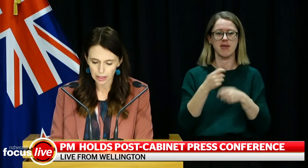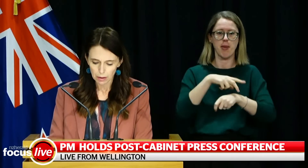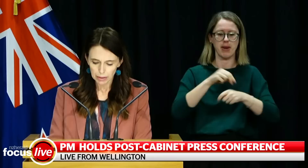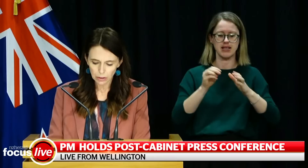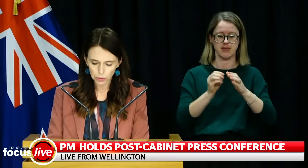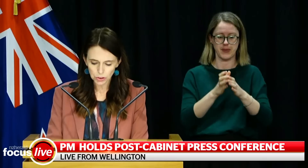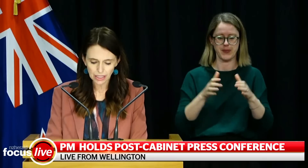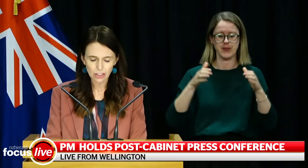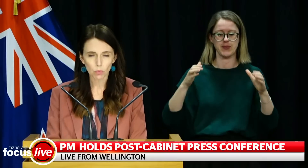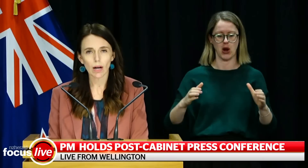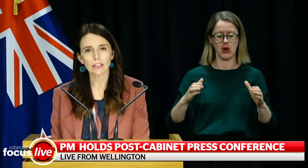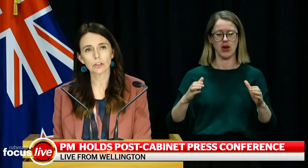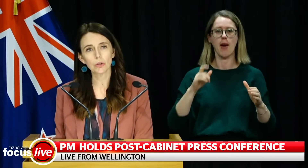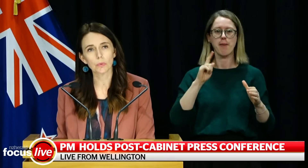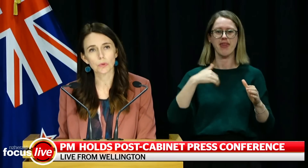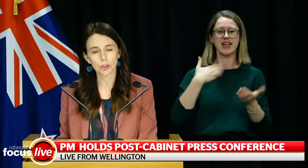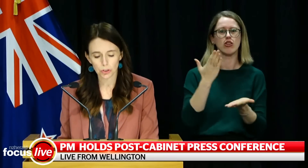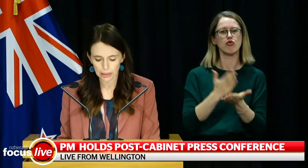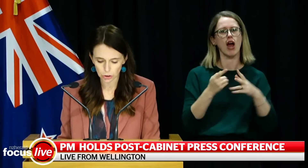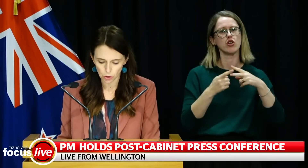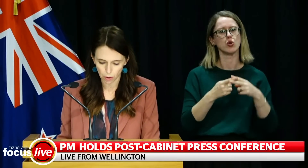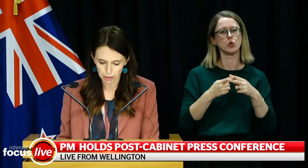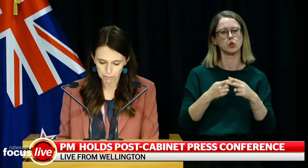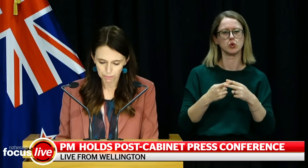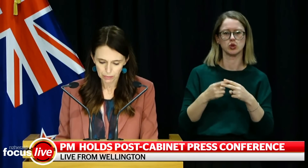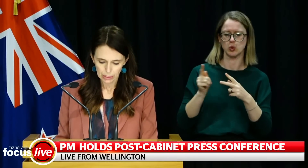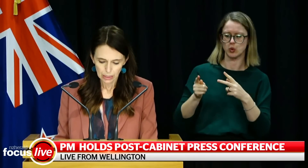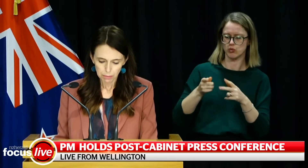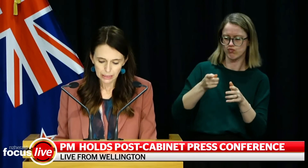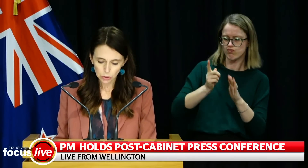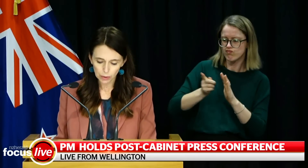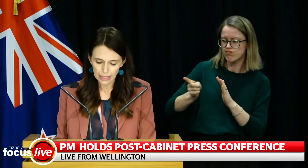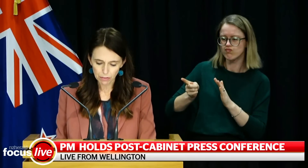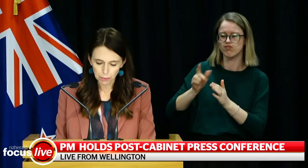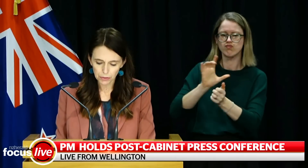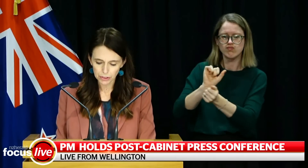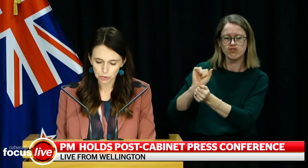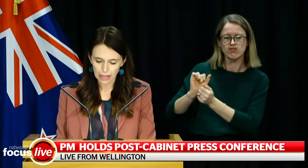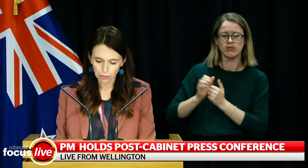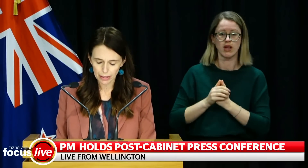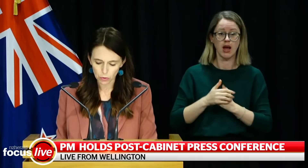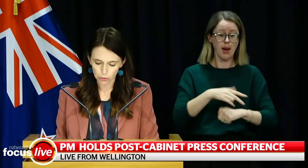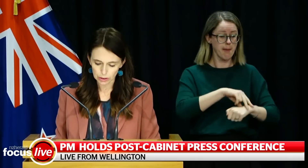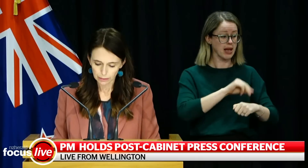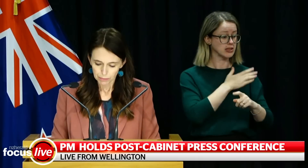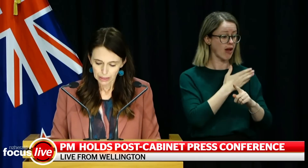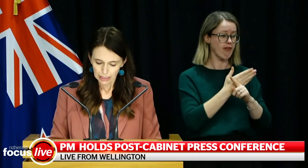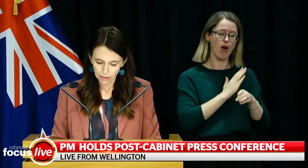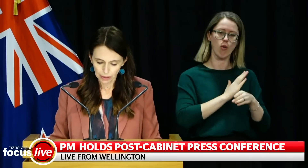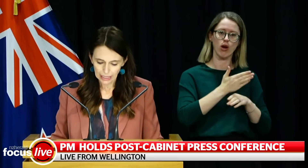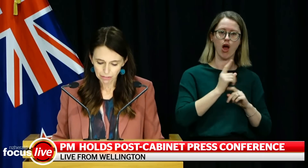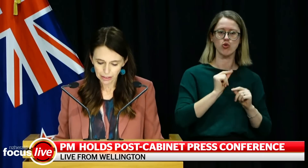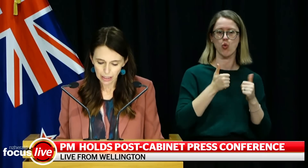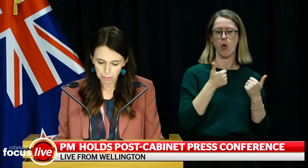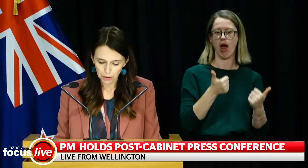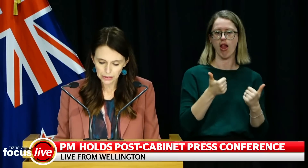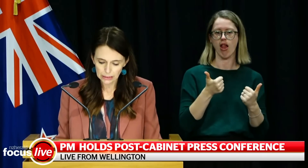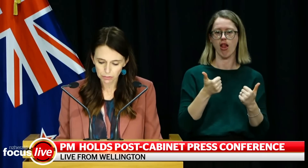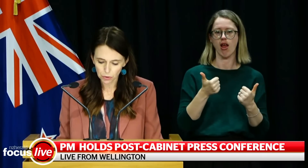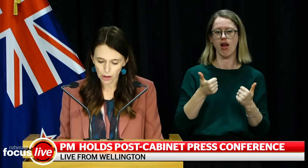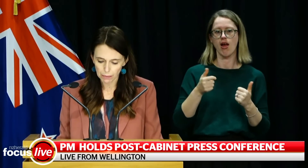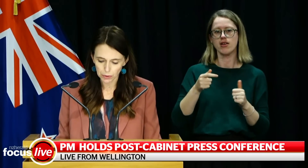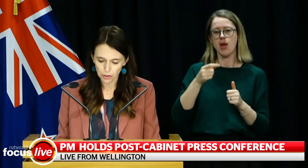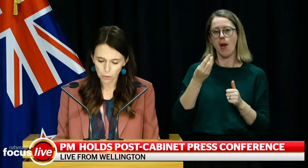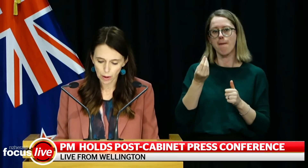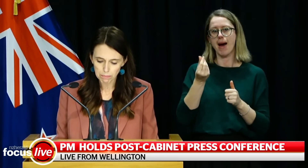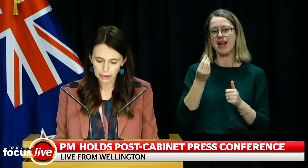work, but they also need the right tools to do their job. Police already have a proven track record in recovering proceeds